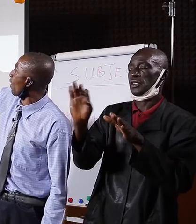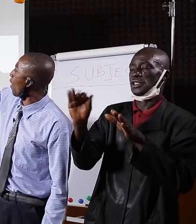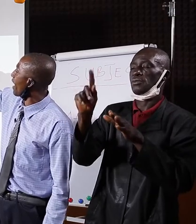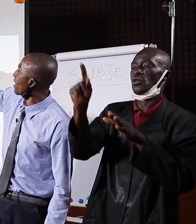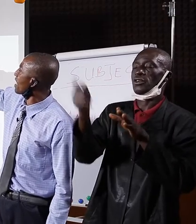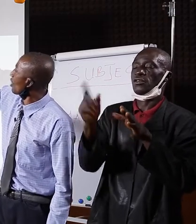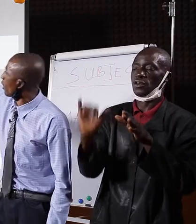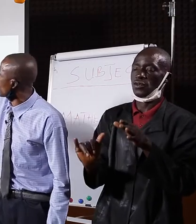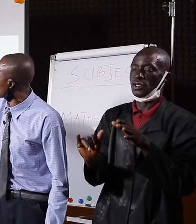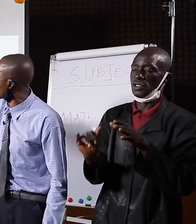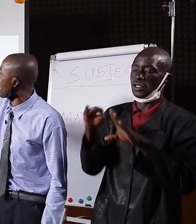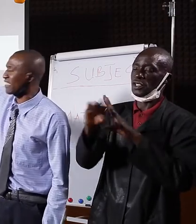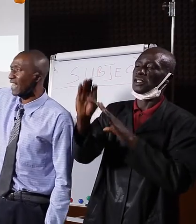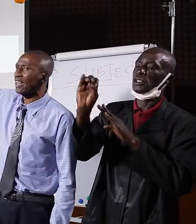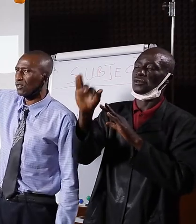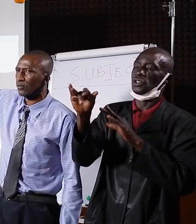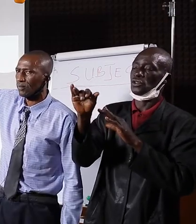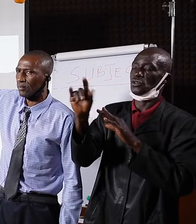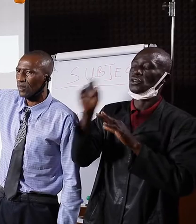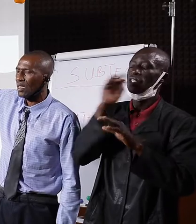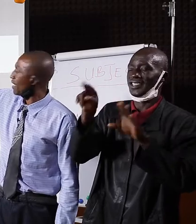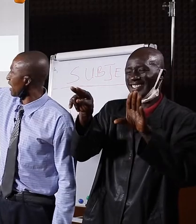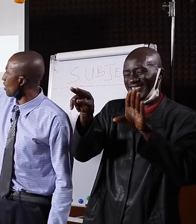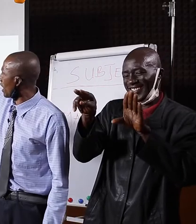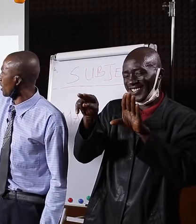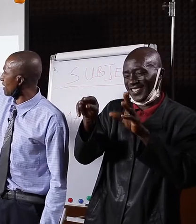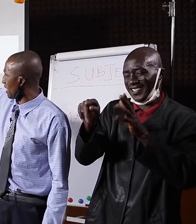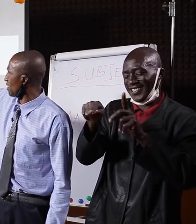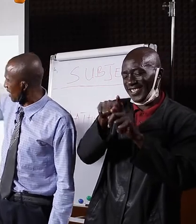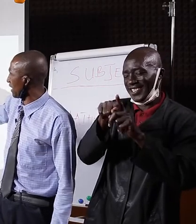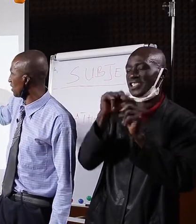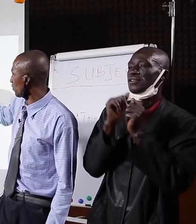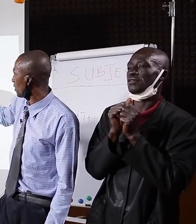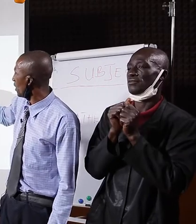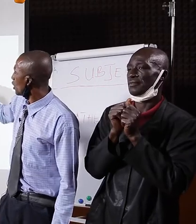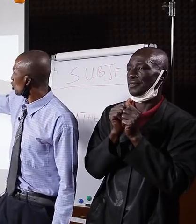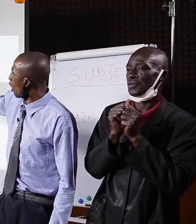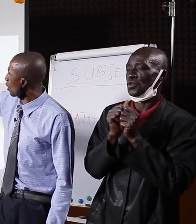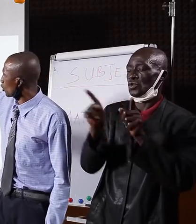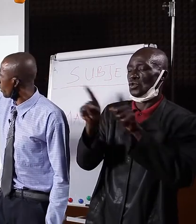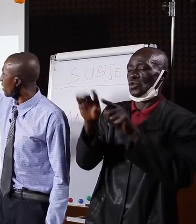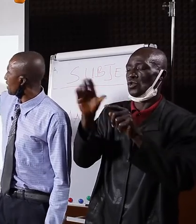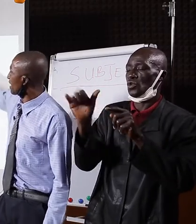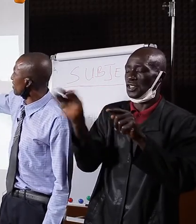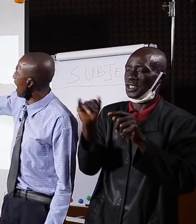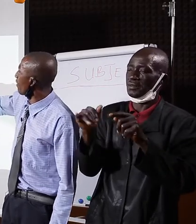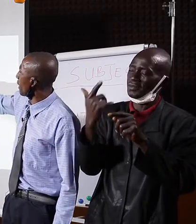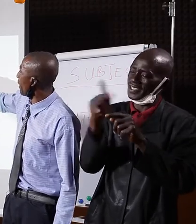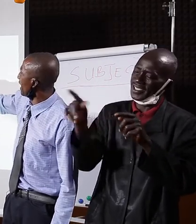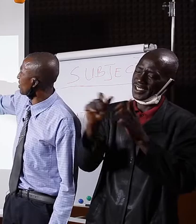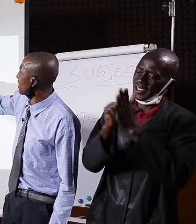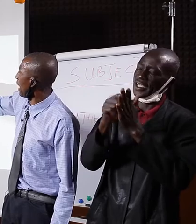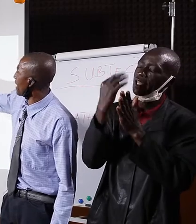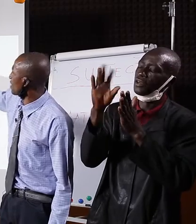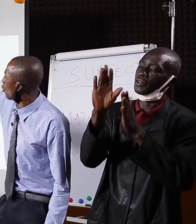1 over y, in equation 3 is negative. In equation 3 is negative. So also, the sign of